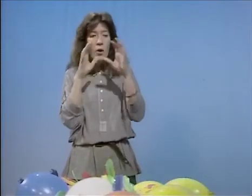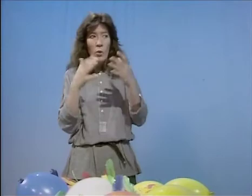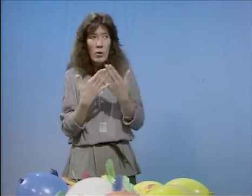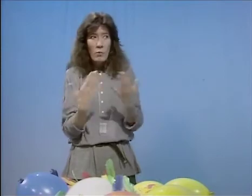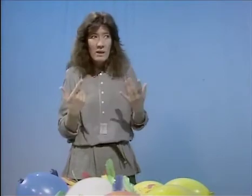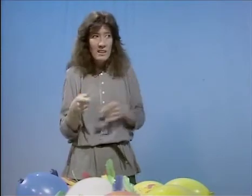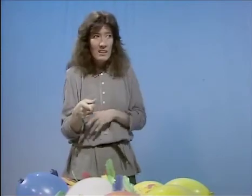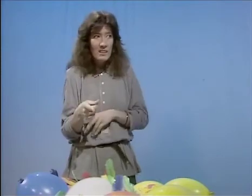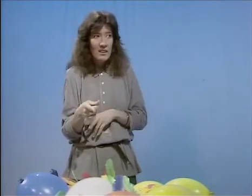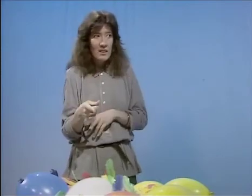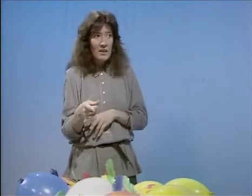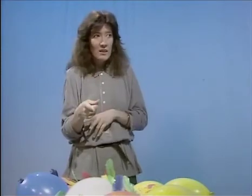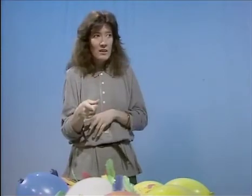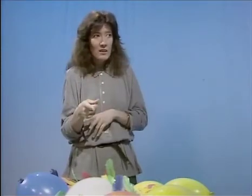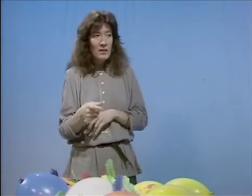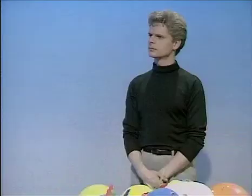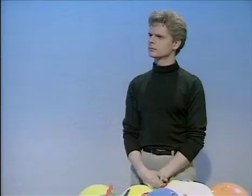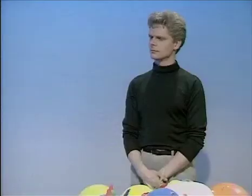How many balloons?